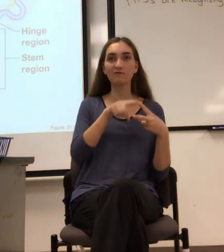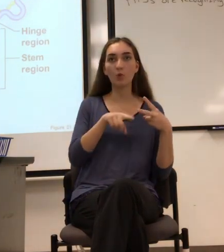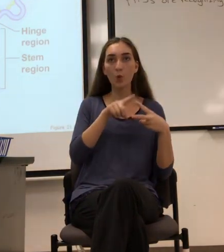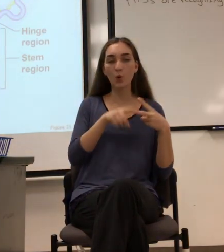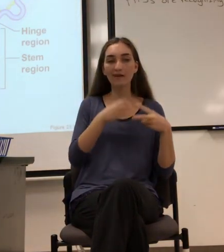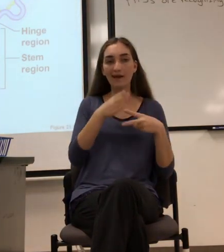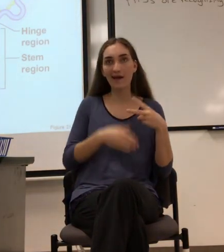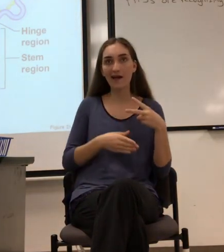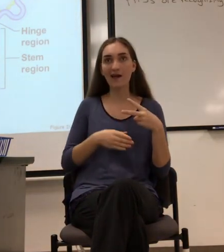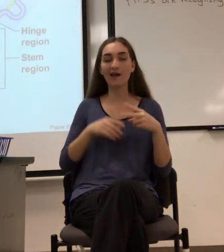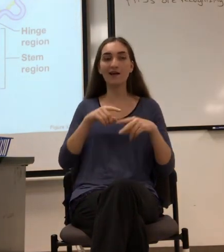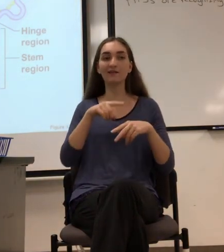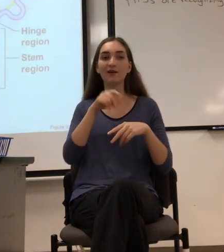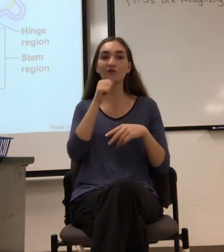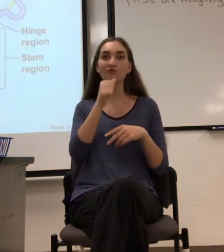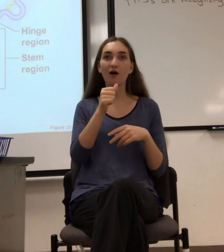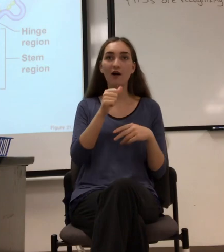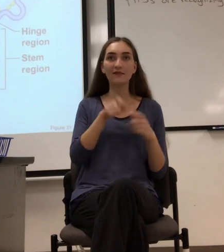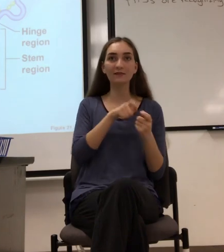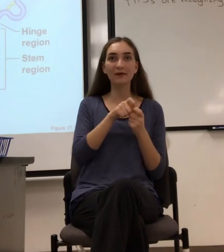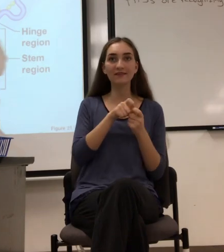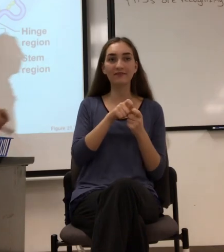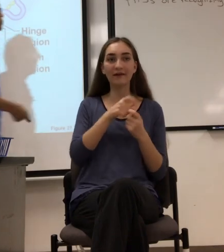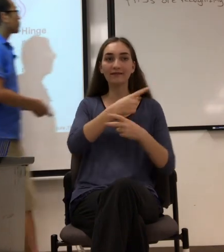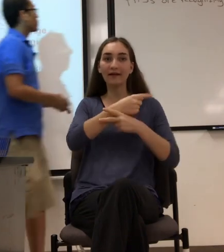into complement. That's all I've said so far.